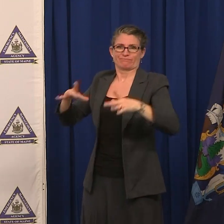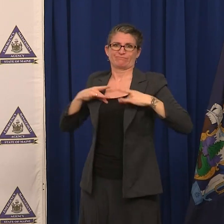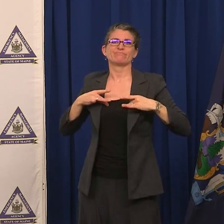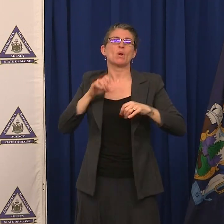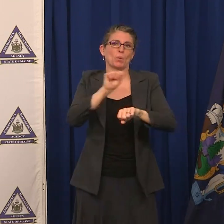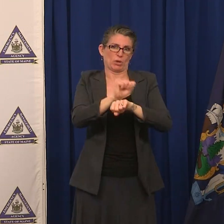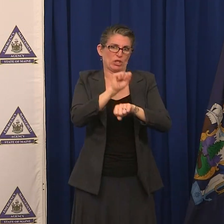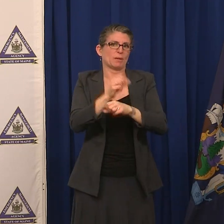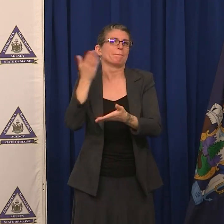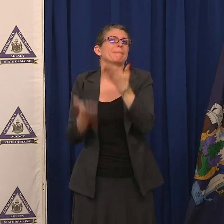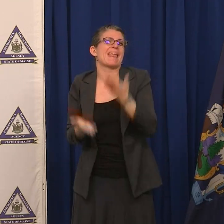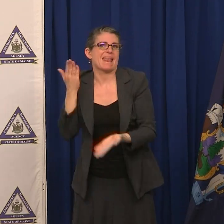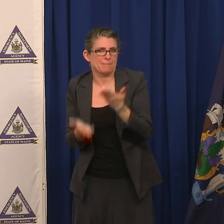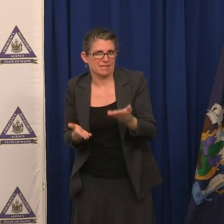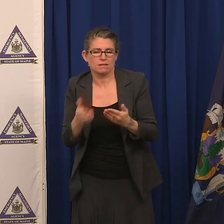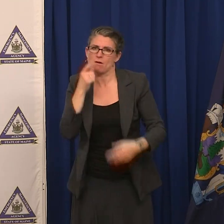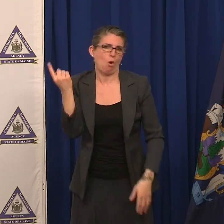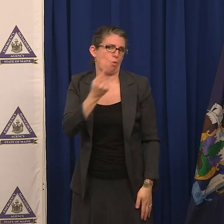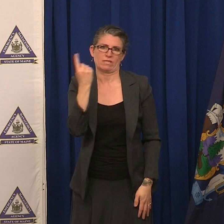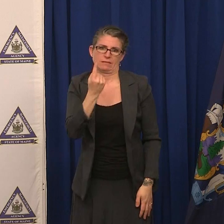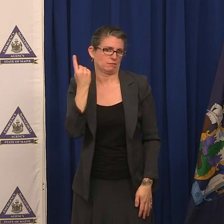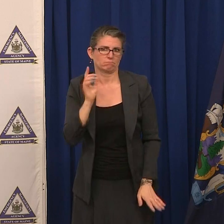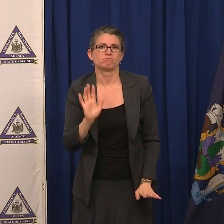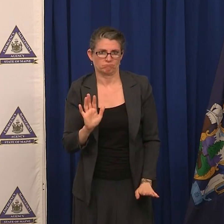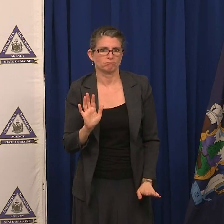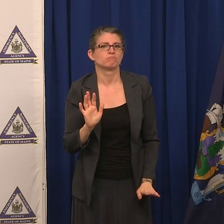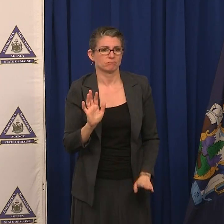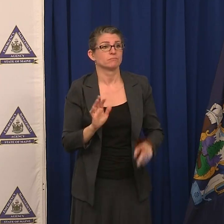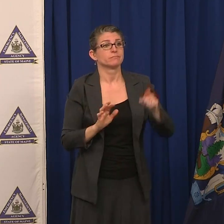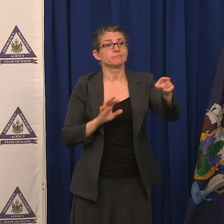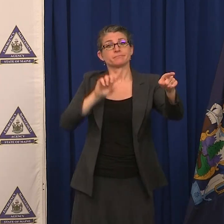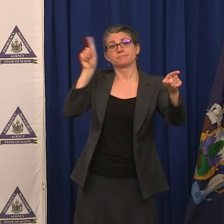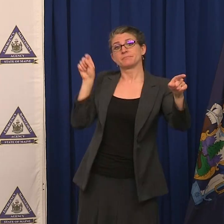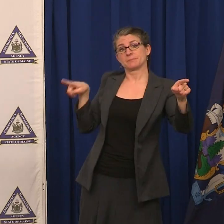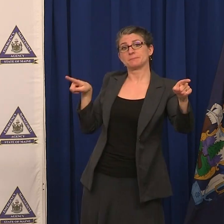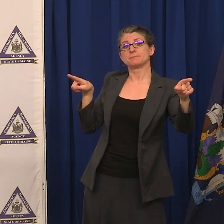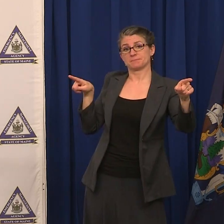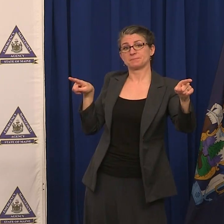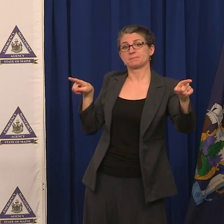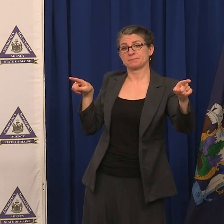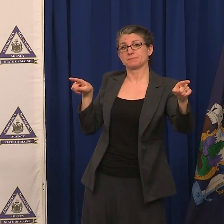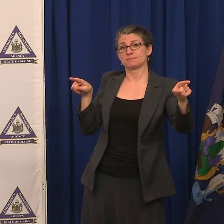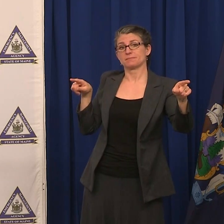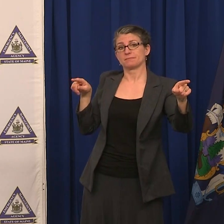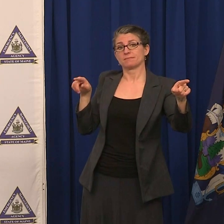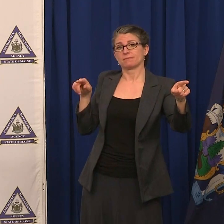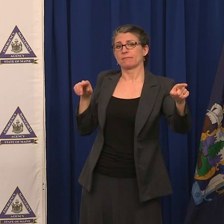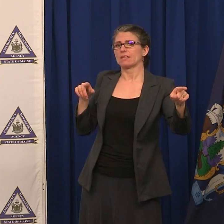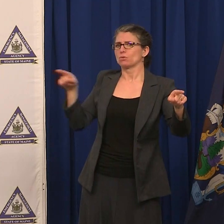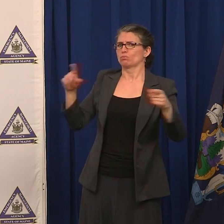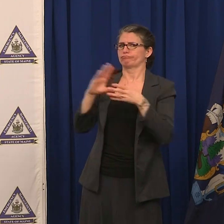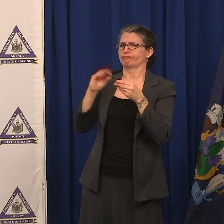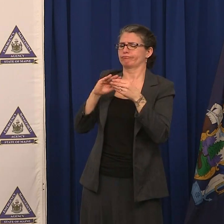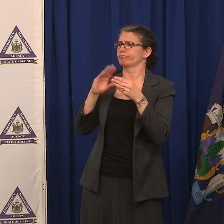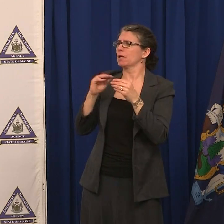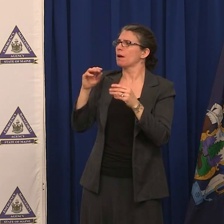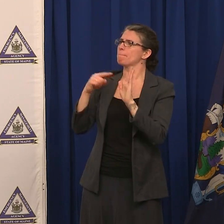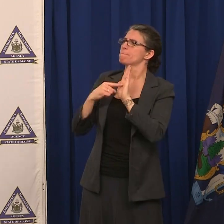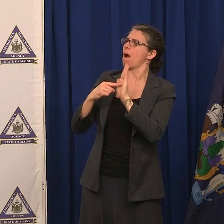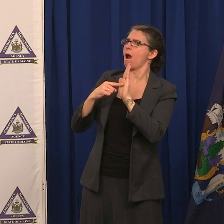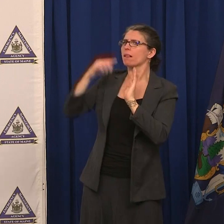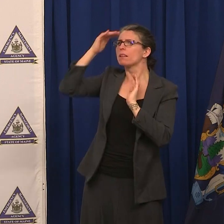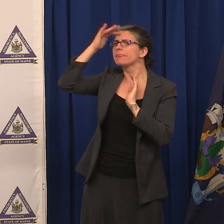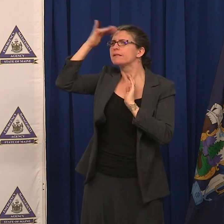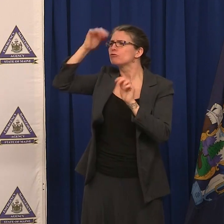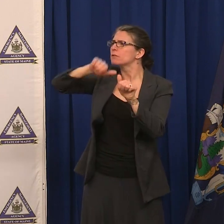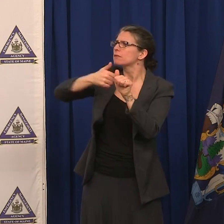modeling. You talked a little bit about this last week, but you just brought it up again. What are the big models that you're looking at as being